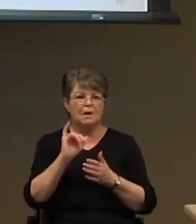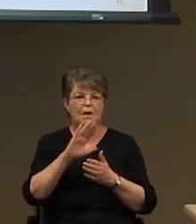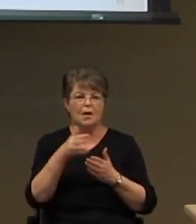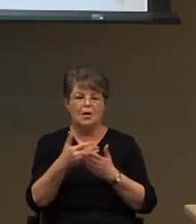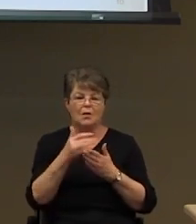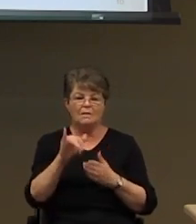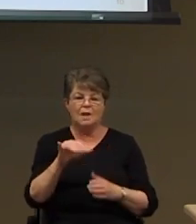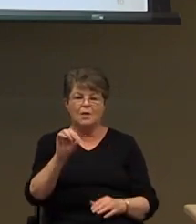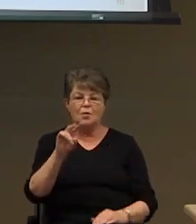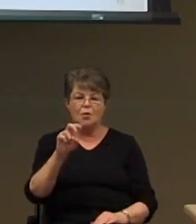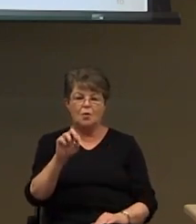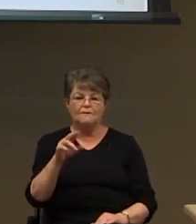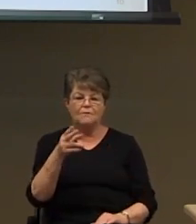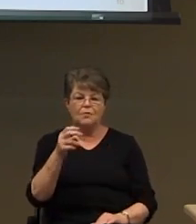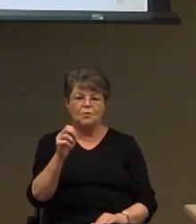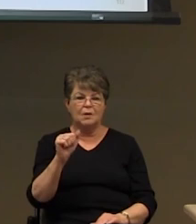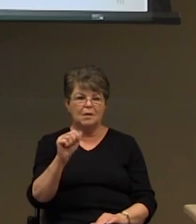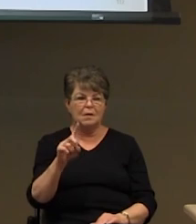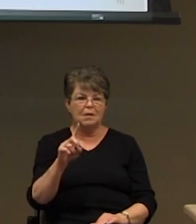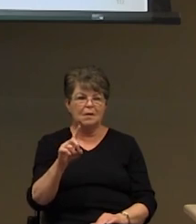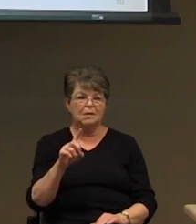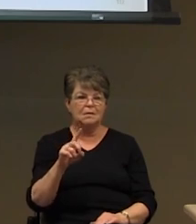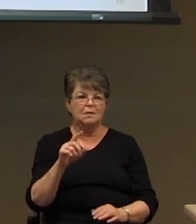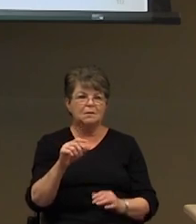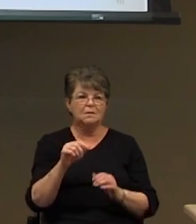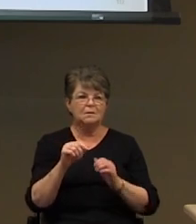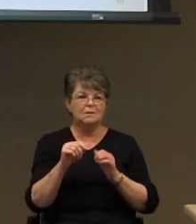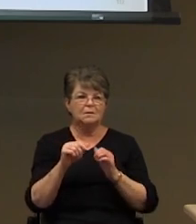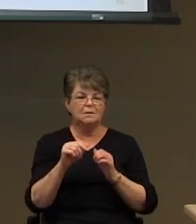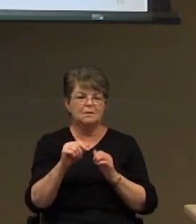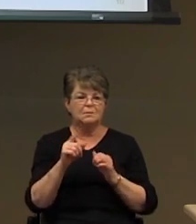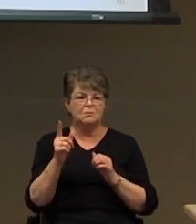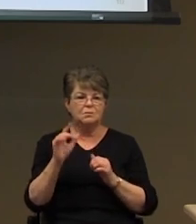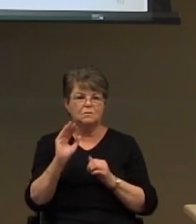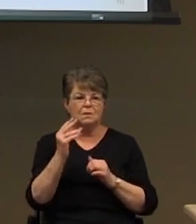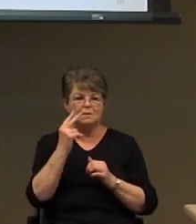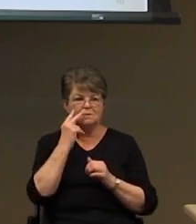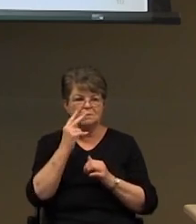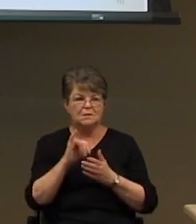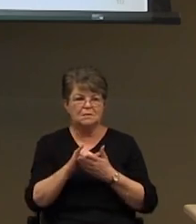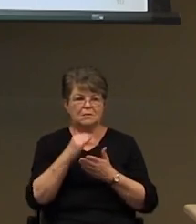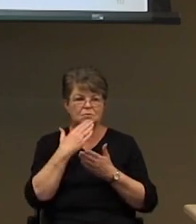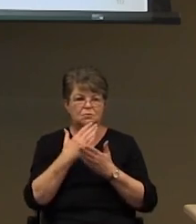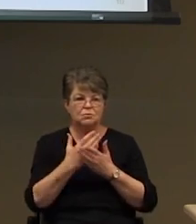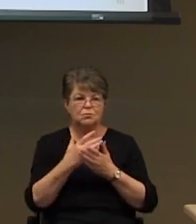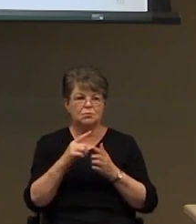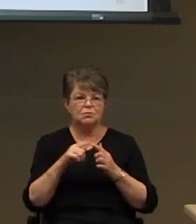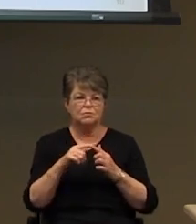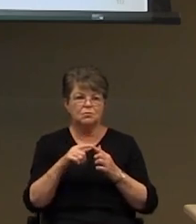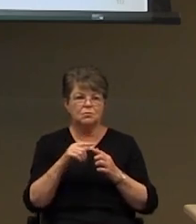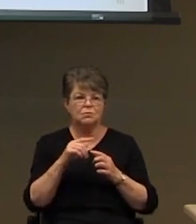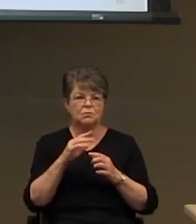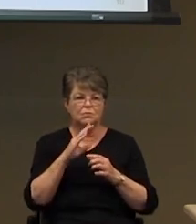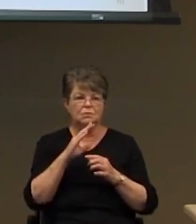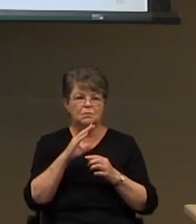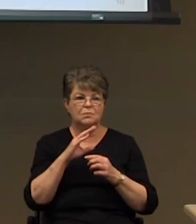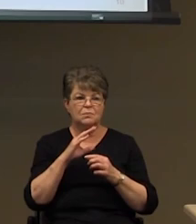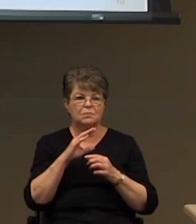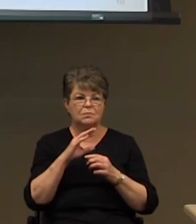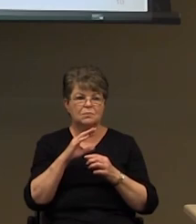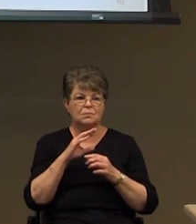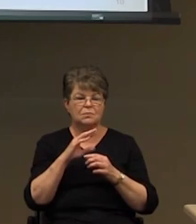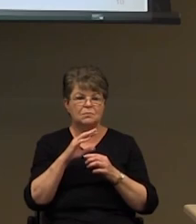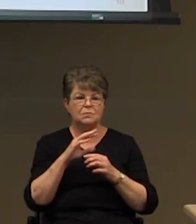overhead versus using his expertise at home. You apparently have seen that it's good to have feet on the ground, and you're competing against the